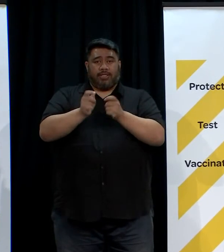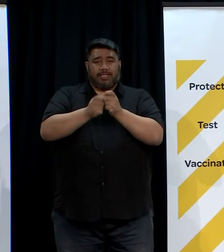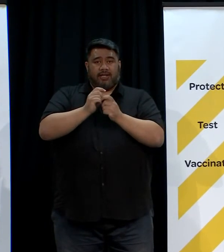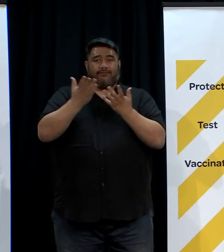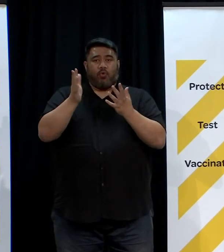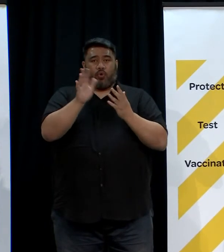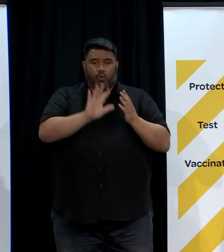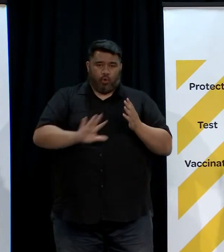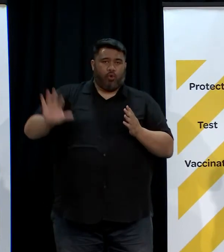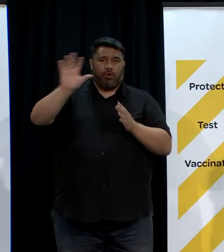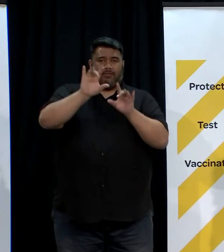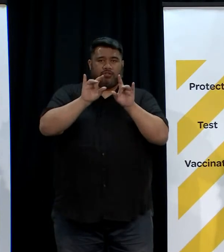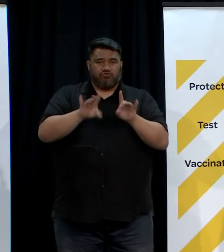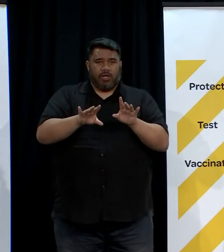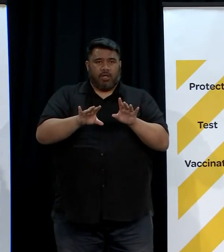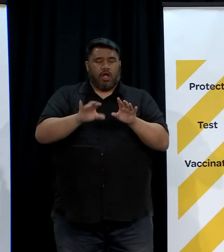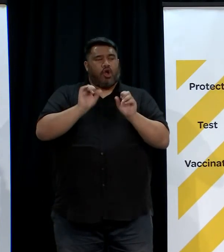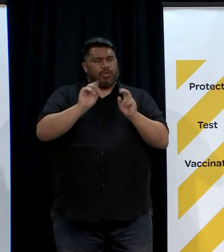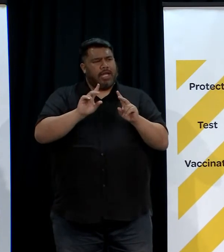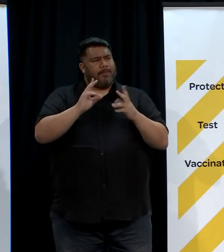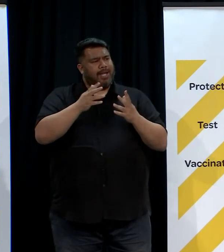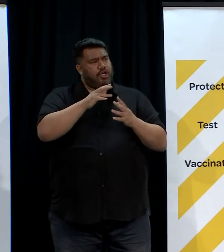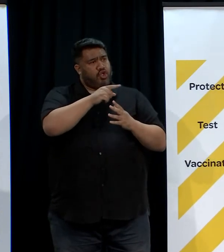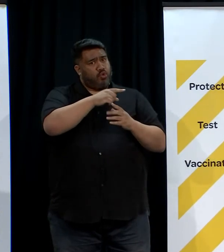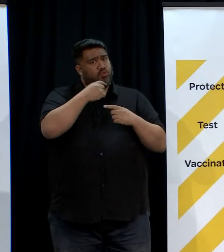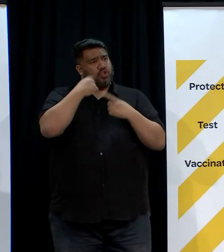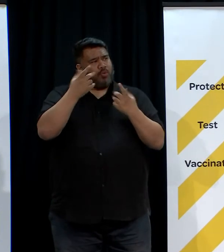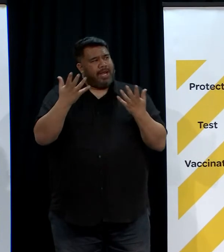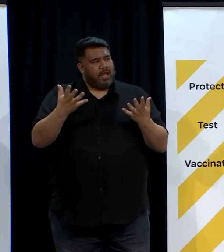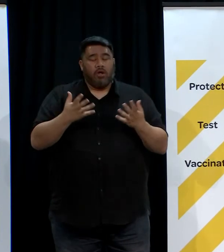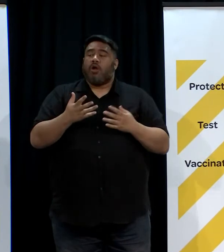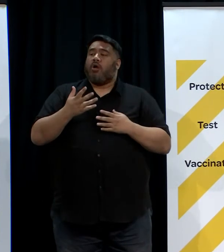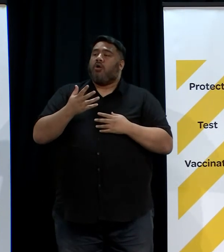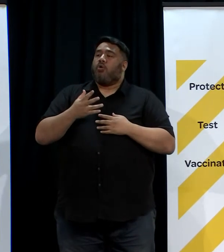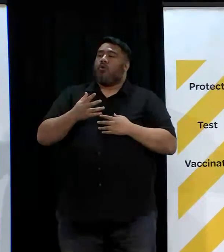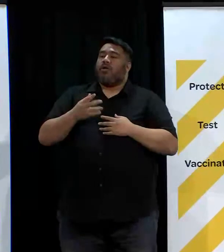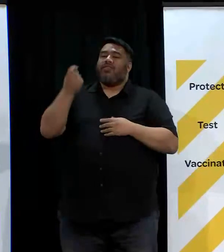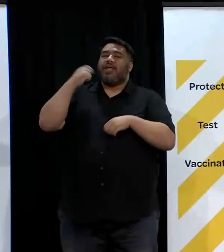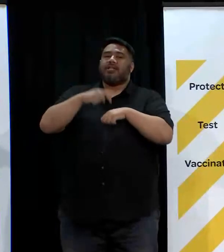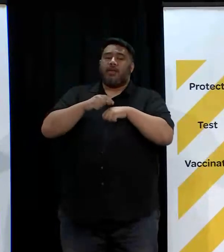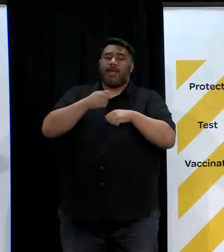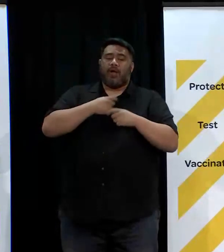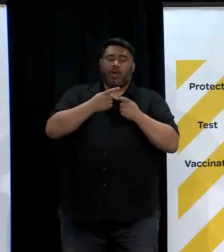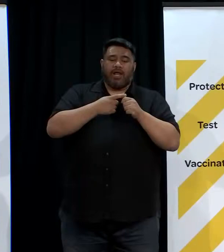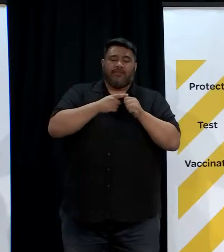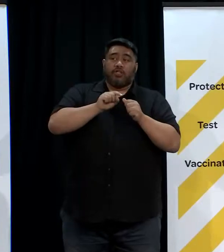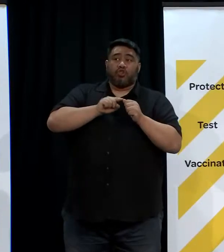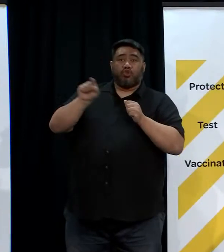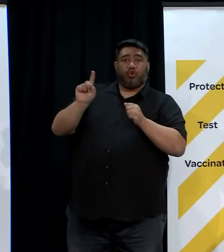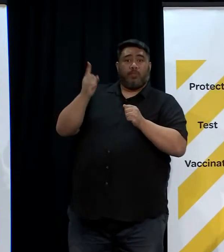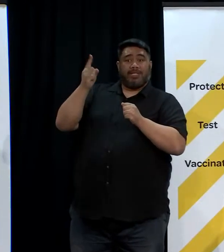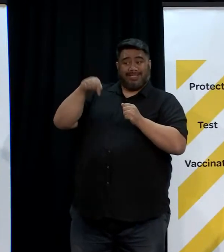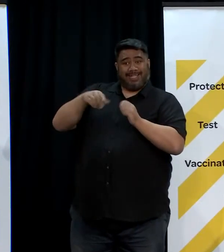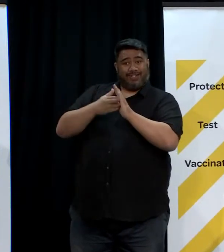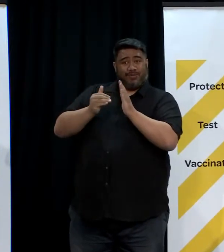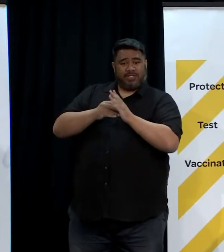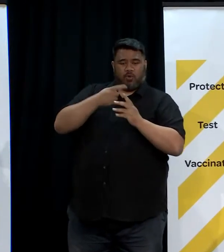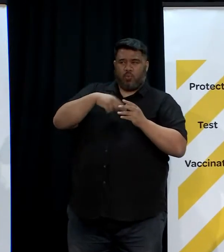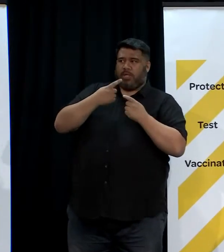but what did that signal look like? We signalled in the advice that went to ministers at that time. Yes, so that was part of the decision,